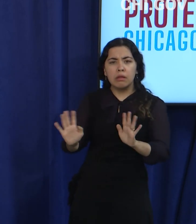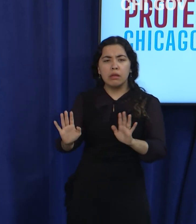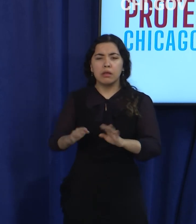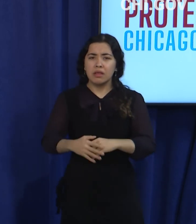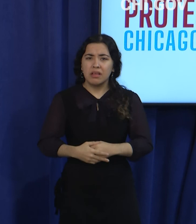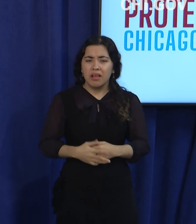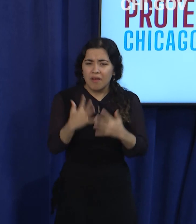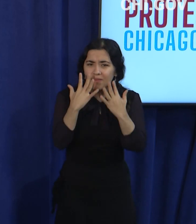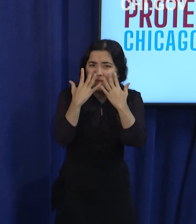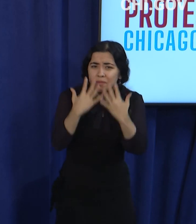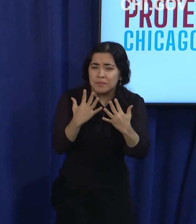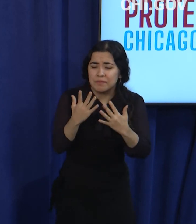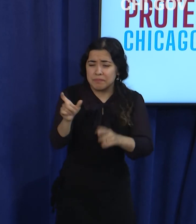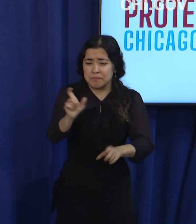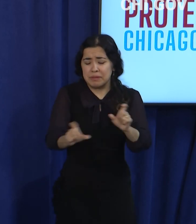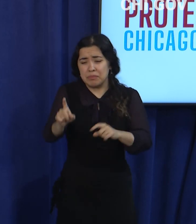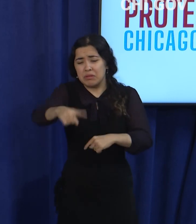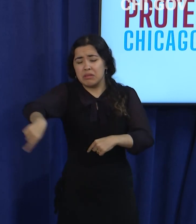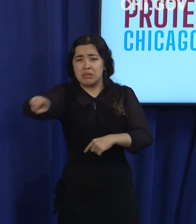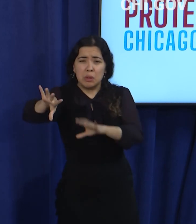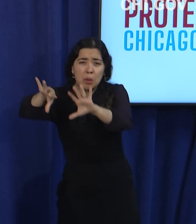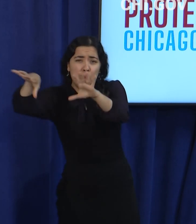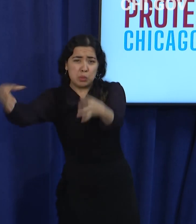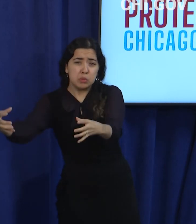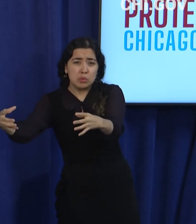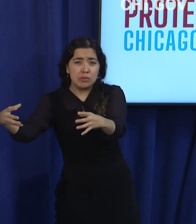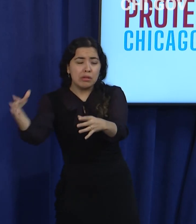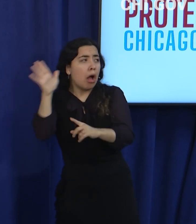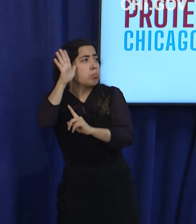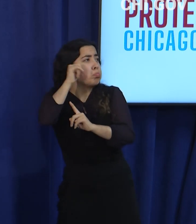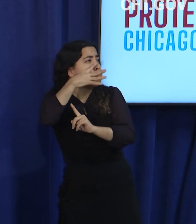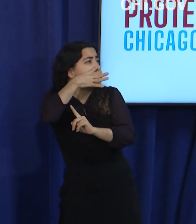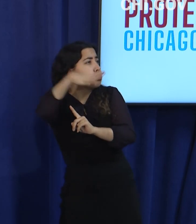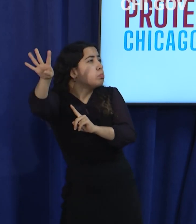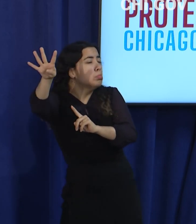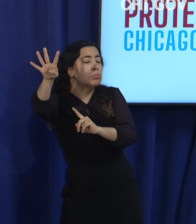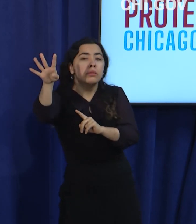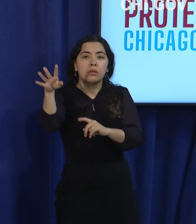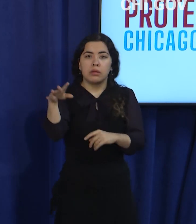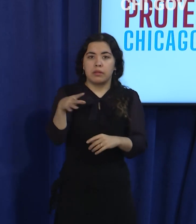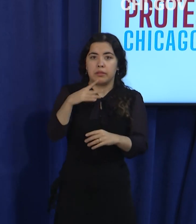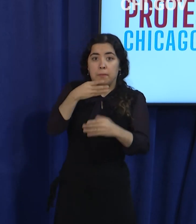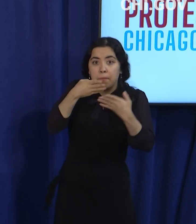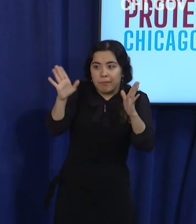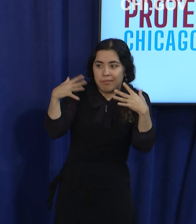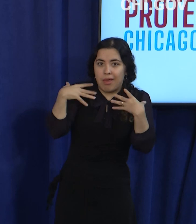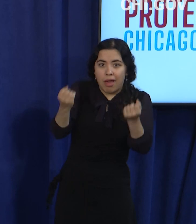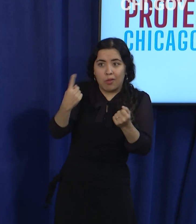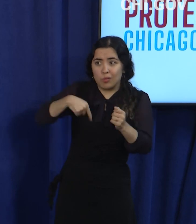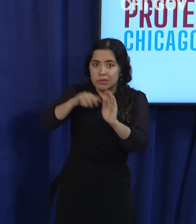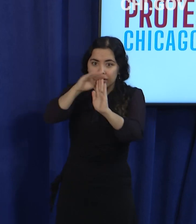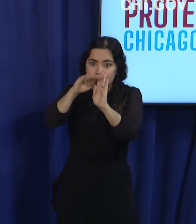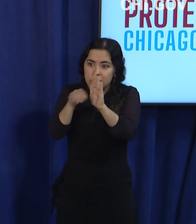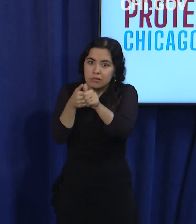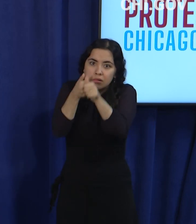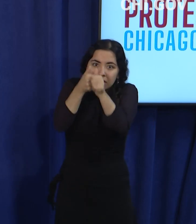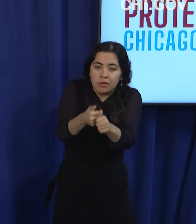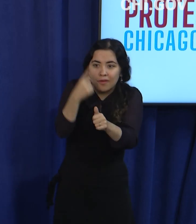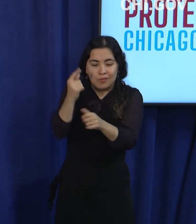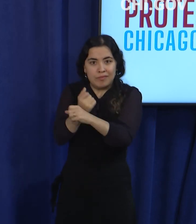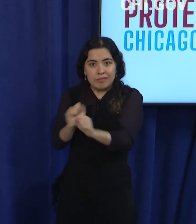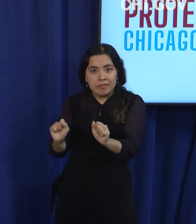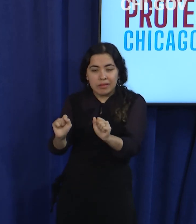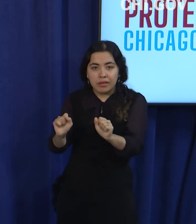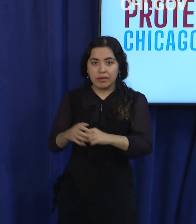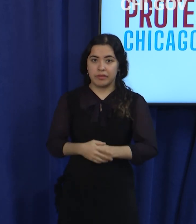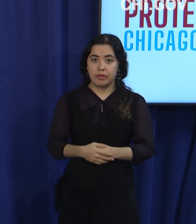the public health guidance. We, as part of our Protect Chicago plan, have activated people, I'll call them the ground troops, that are